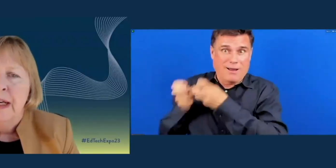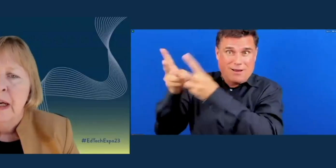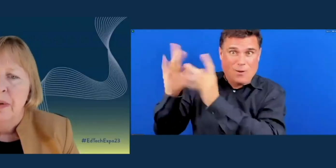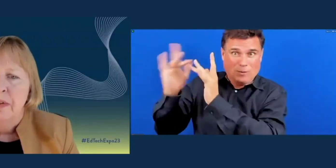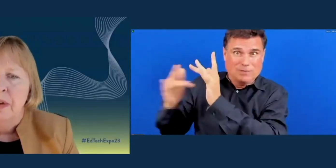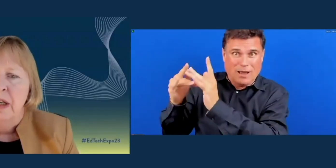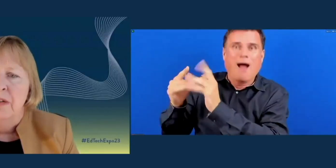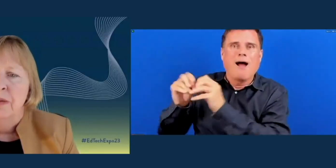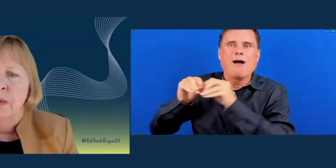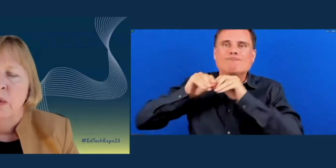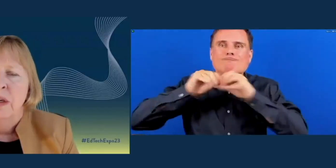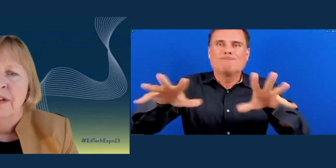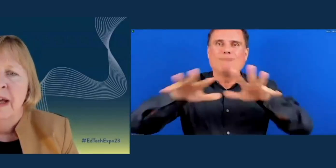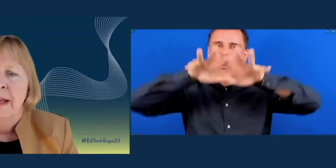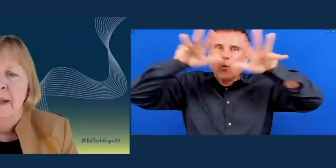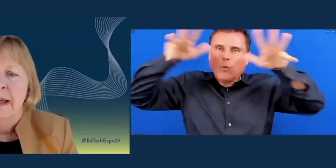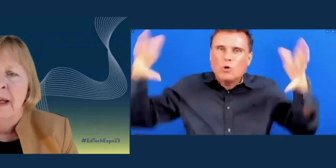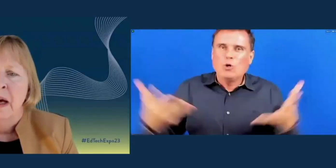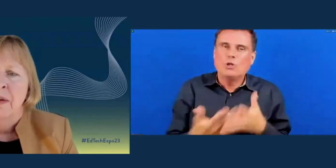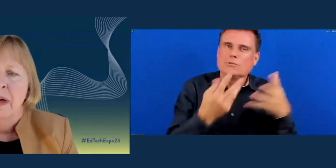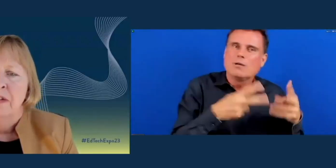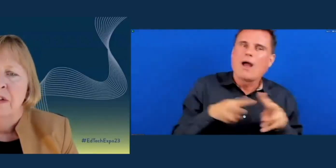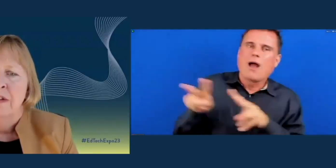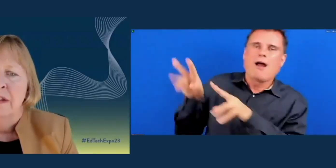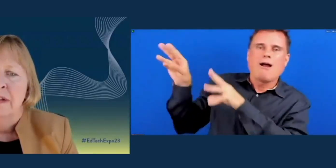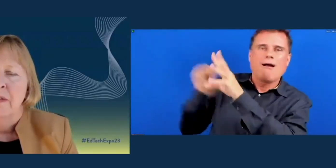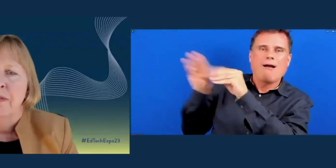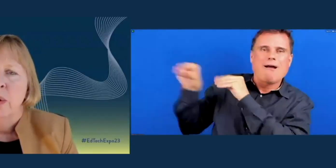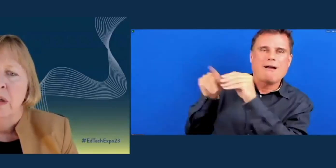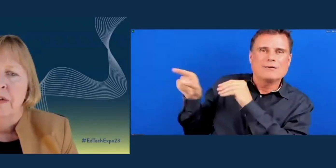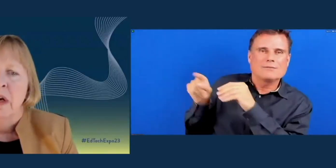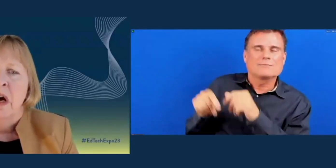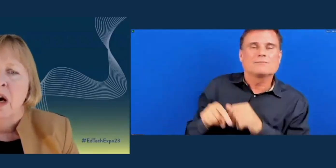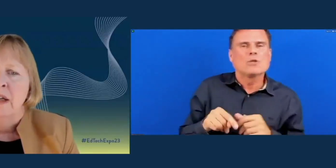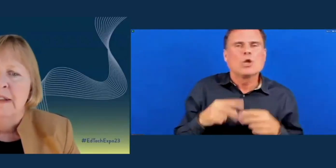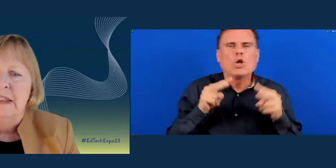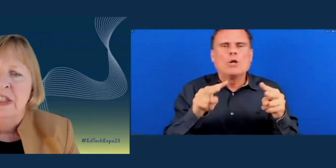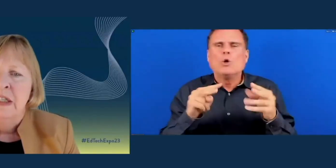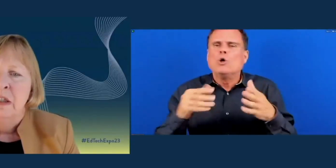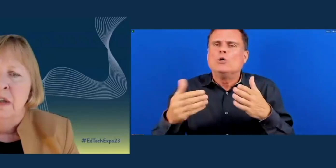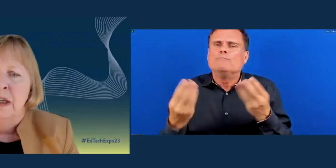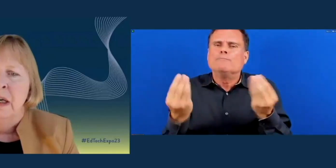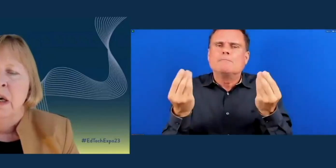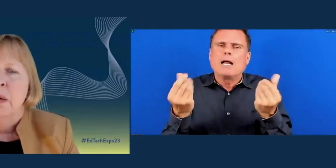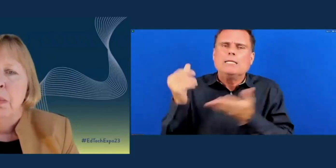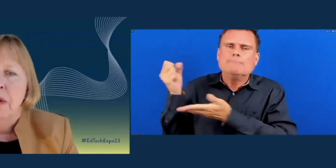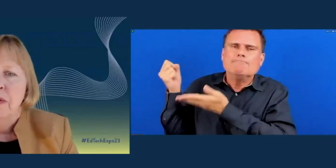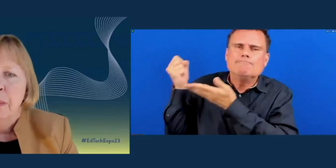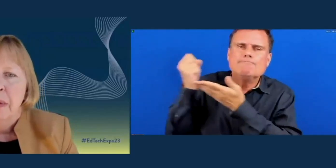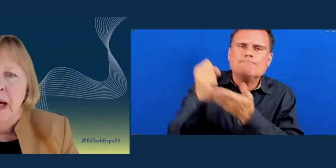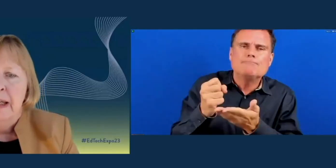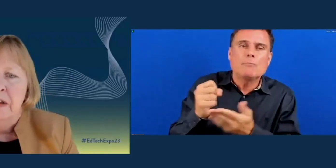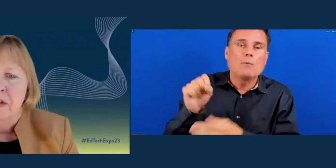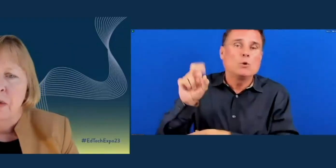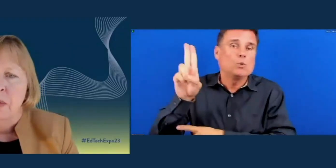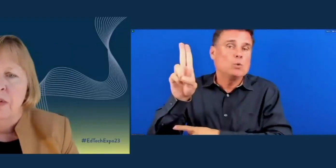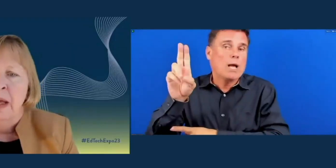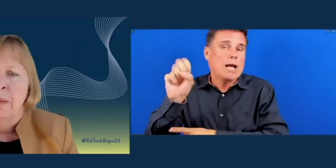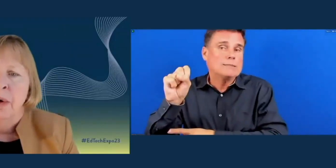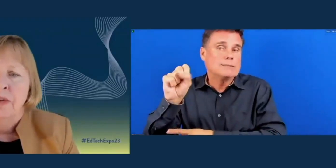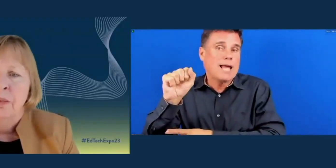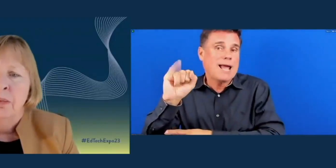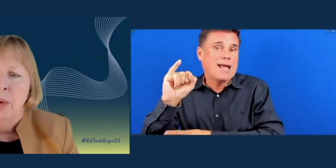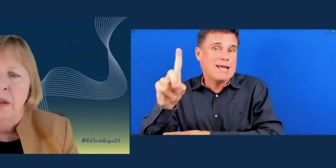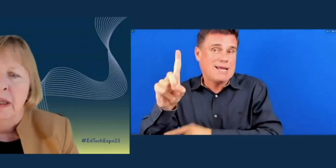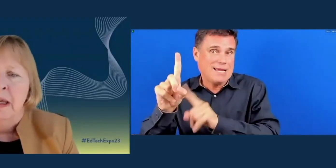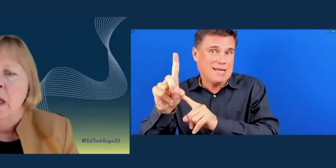funding opportunities through USAID and other agencies that focus on teaching and learning, book supply issues, and